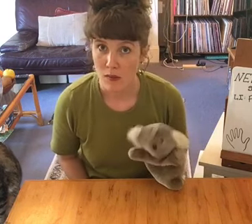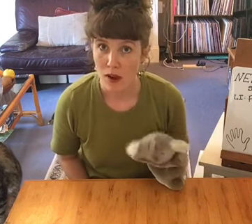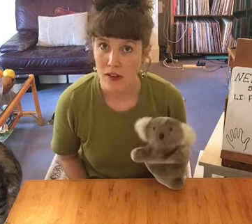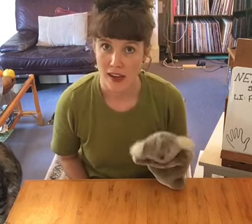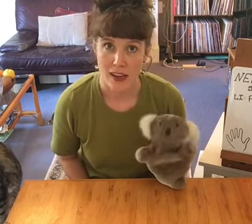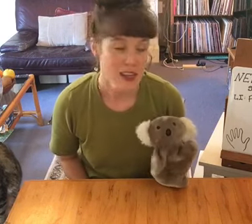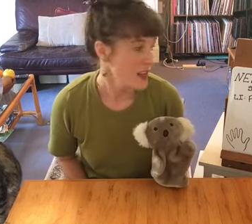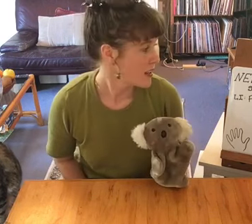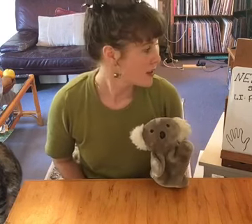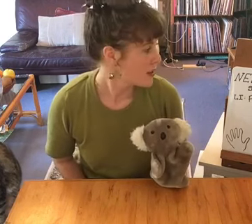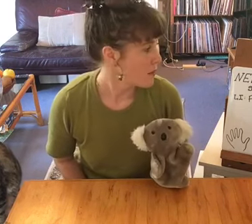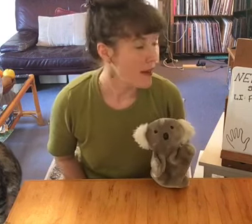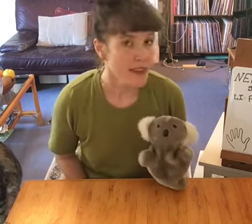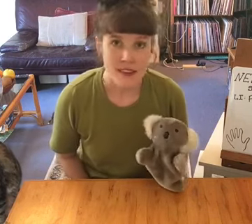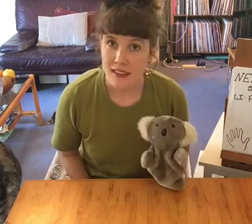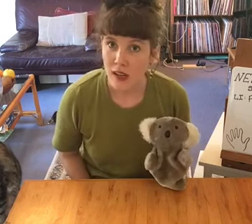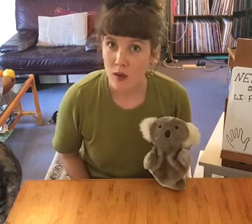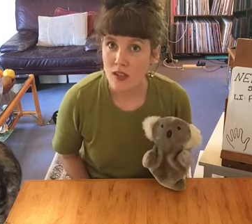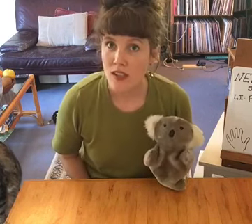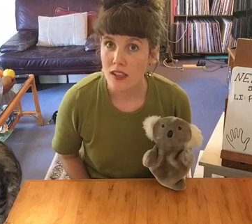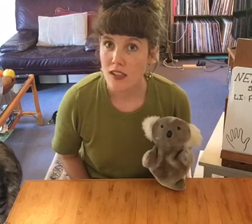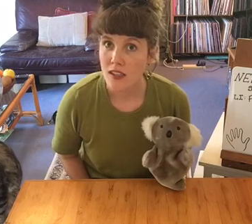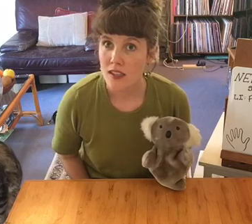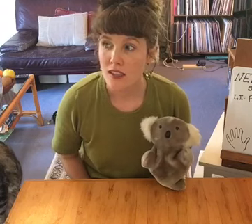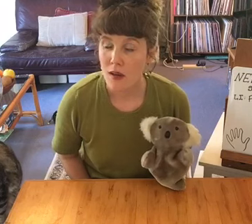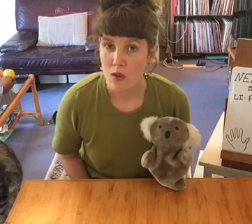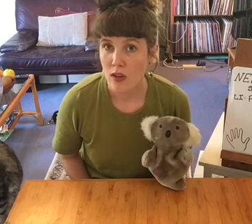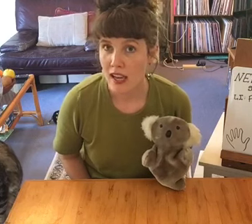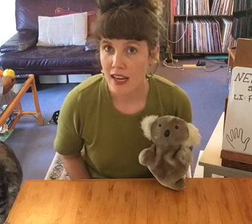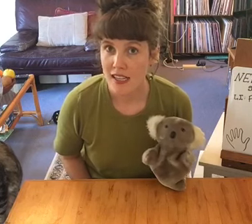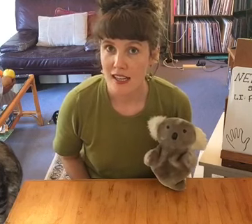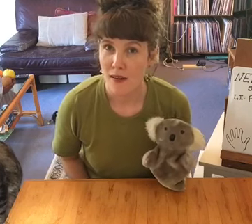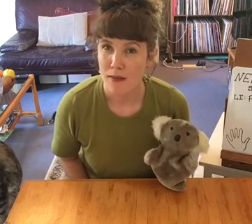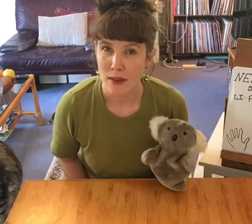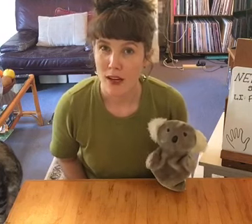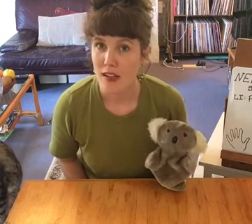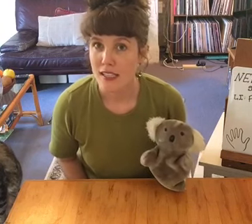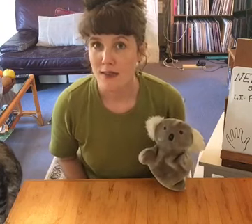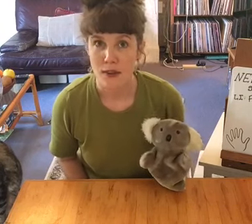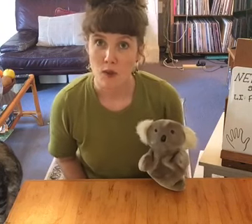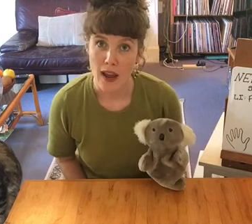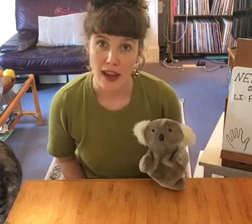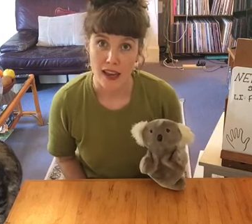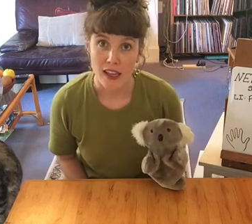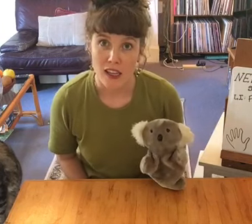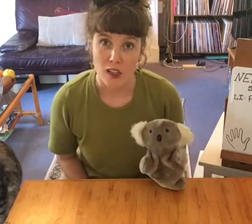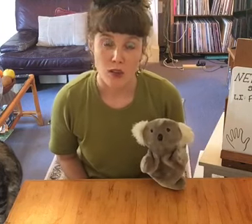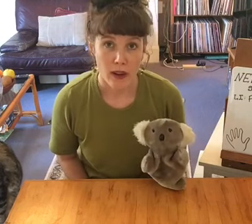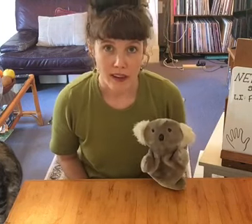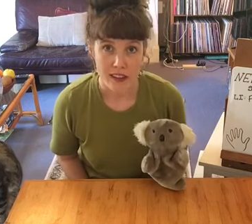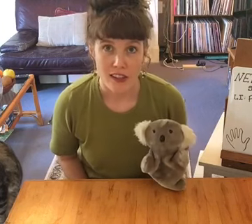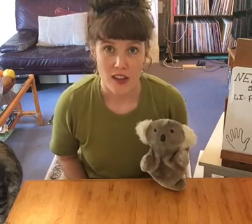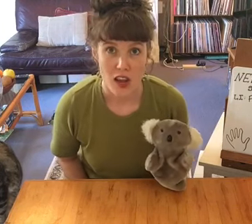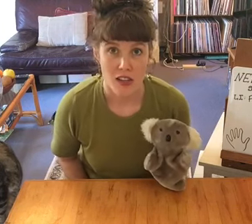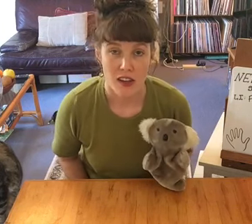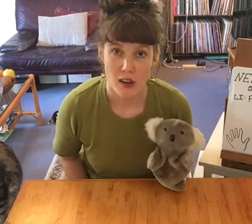Māori. But this language is communicated in a very different way to English and Te Reo